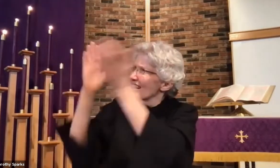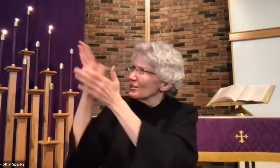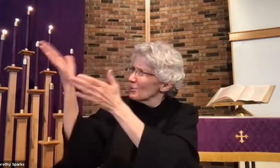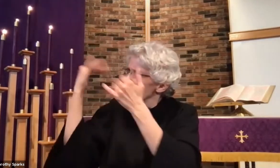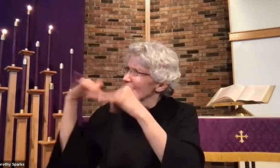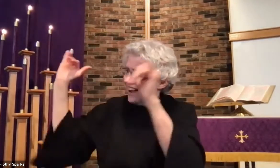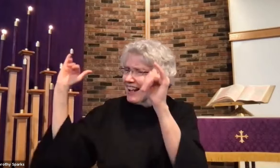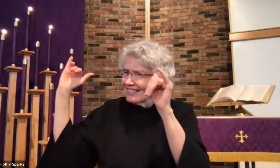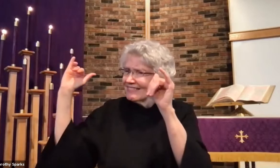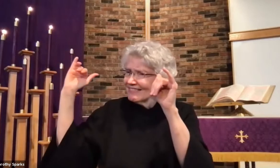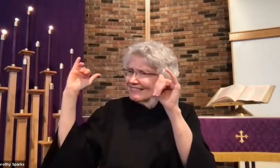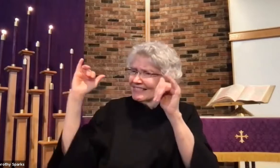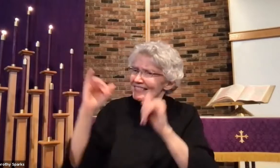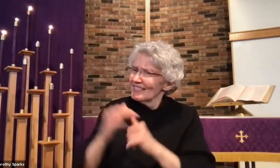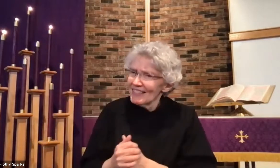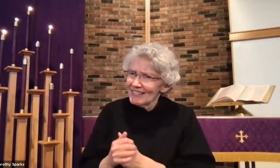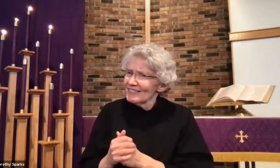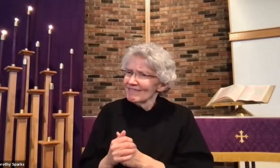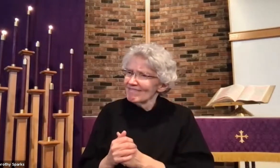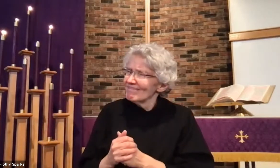They continue to praise you.